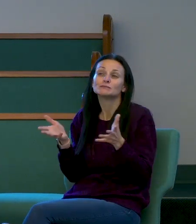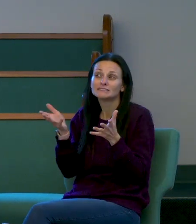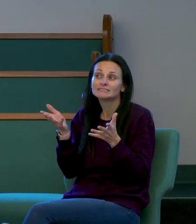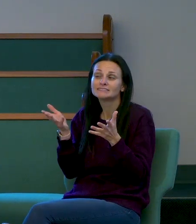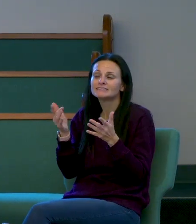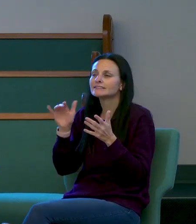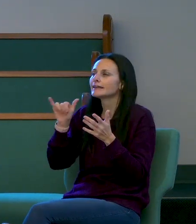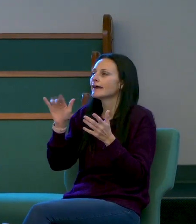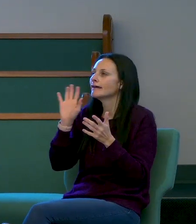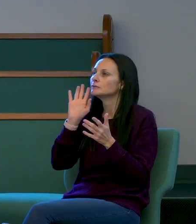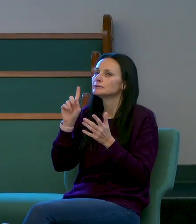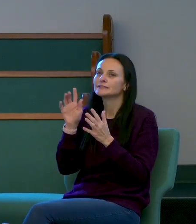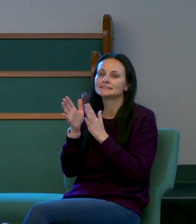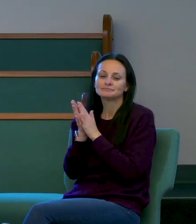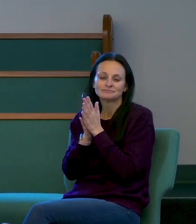that it would be just,